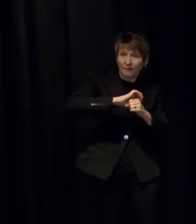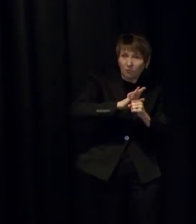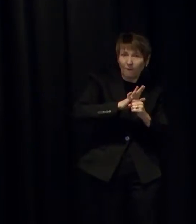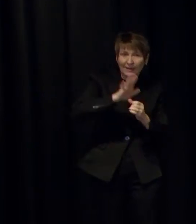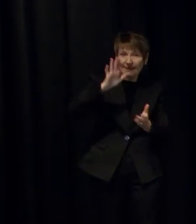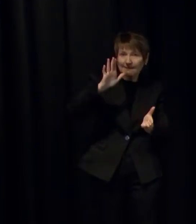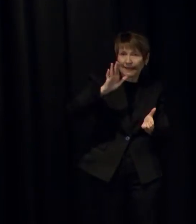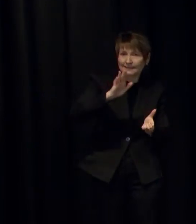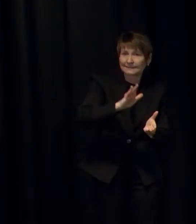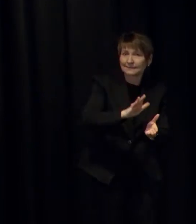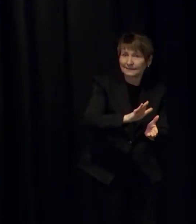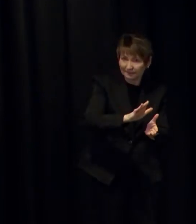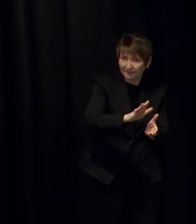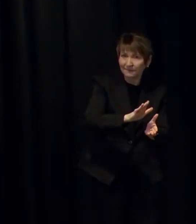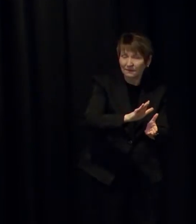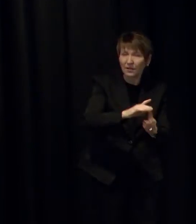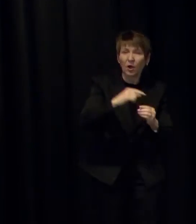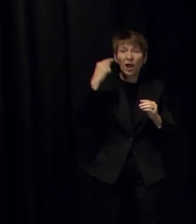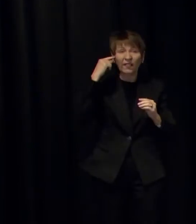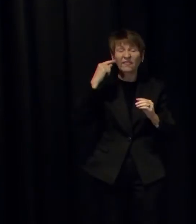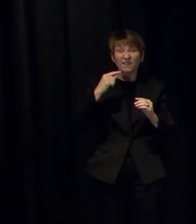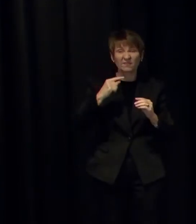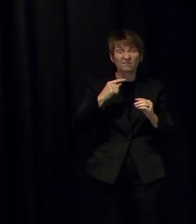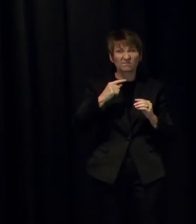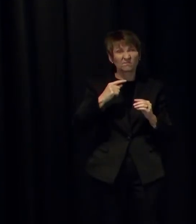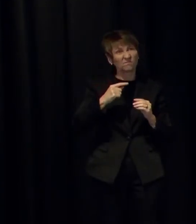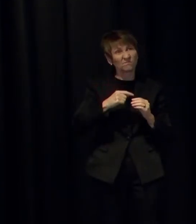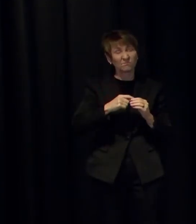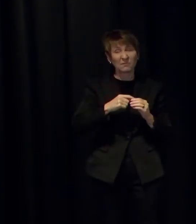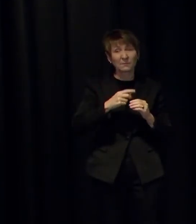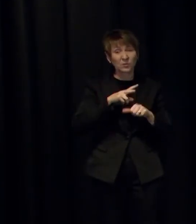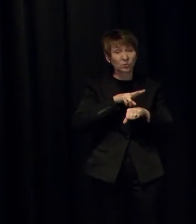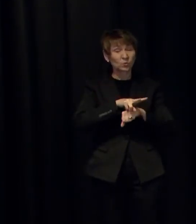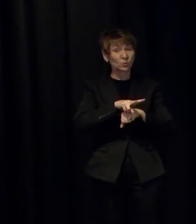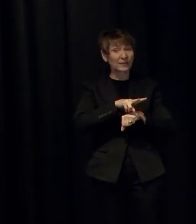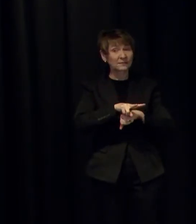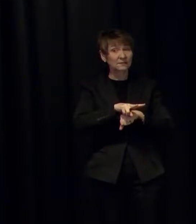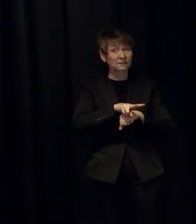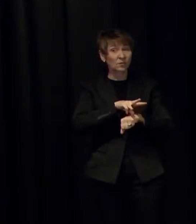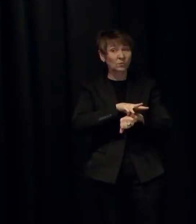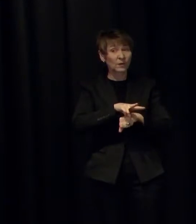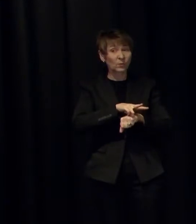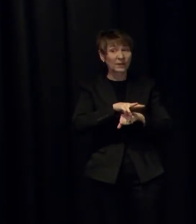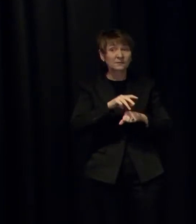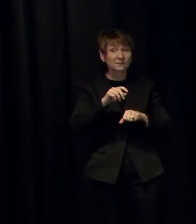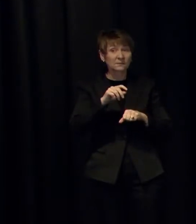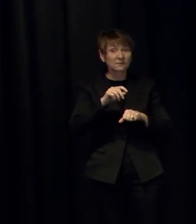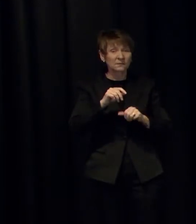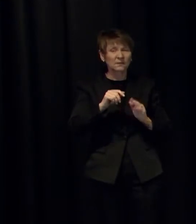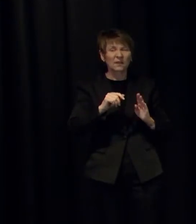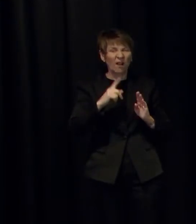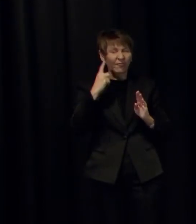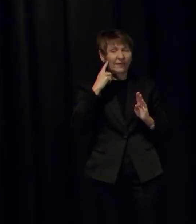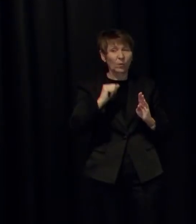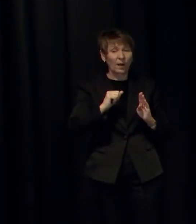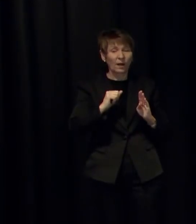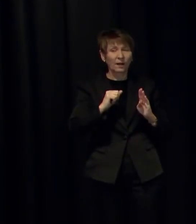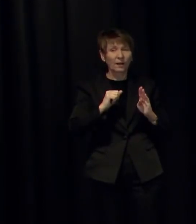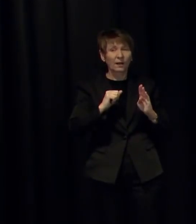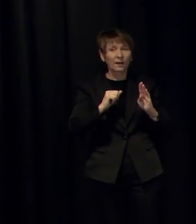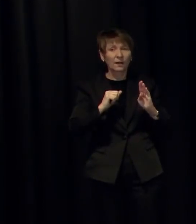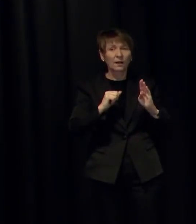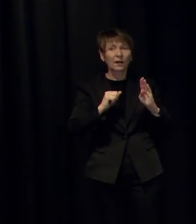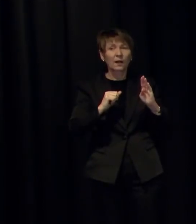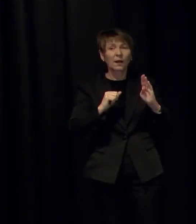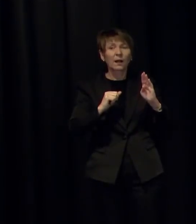to stabilise 2 to 3 weeks after this peak, and maybe we've had our peak already, maybe we haven't, but we're pretty damn close if we're not